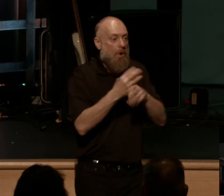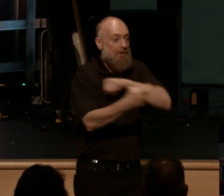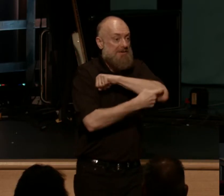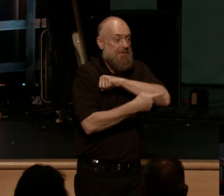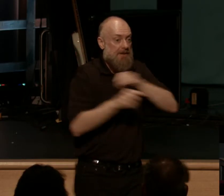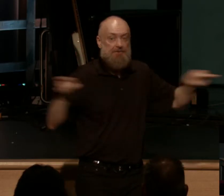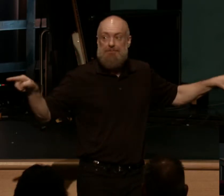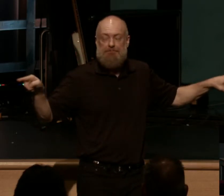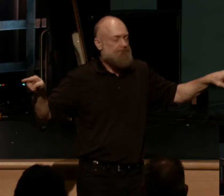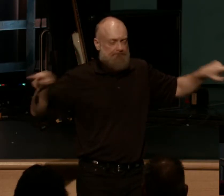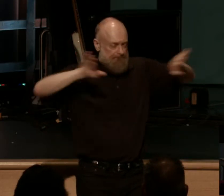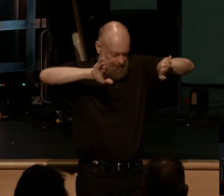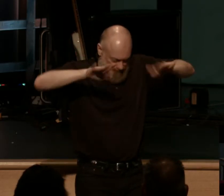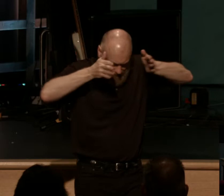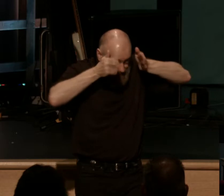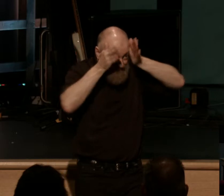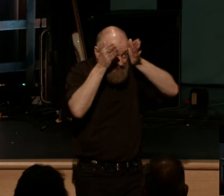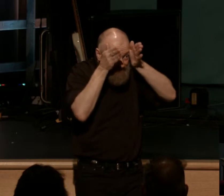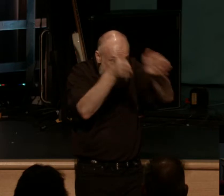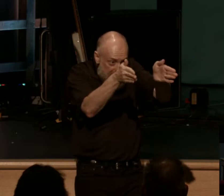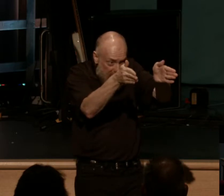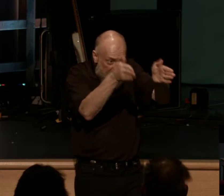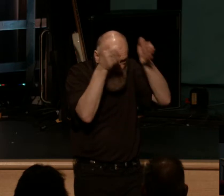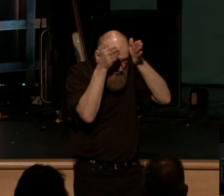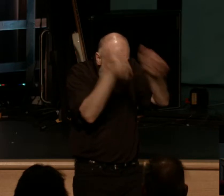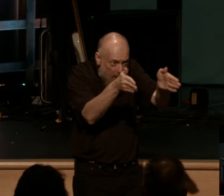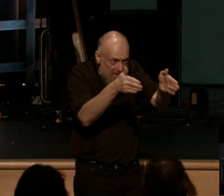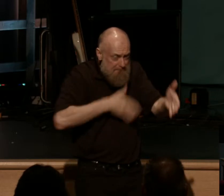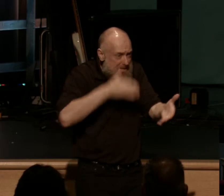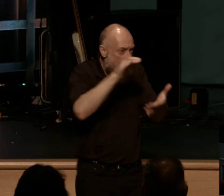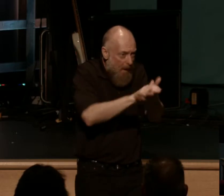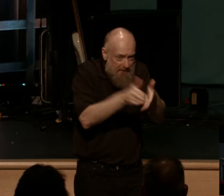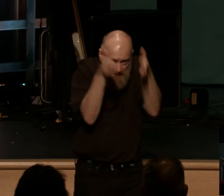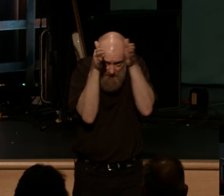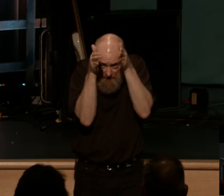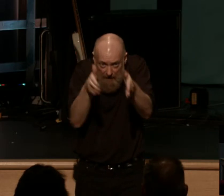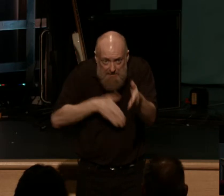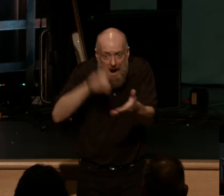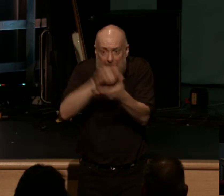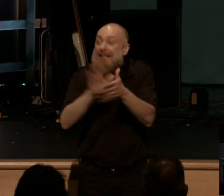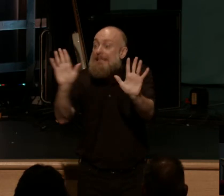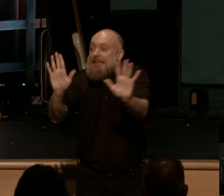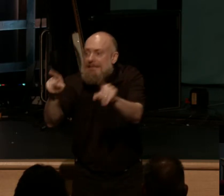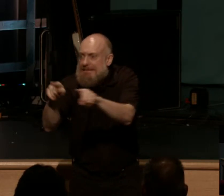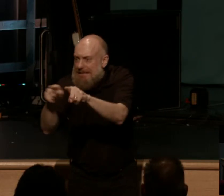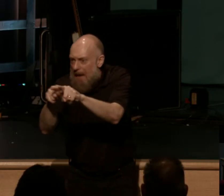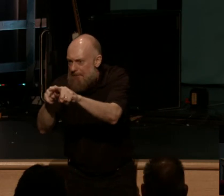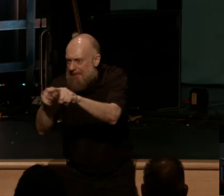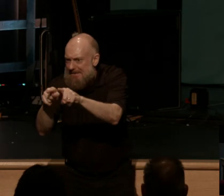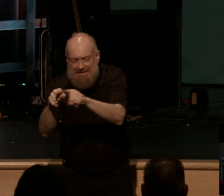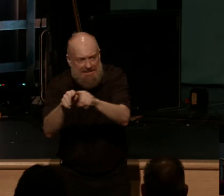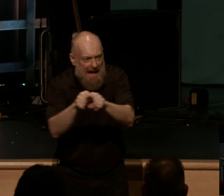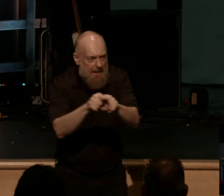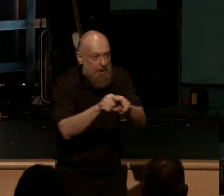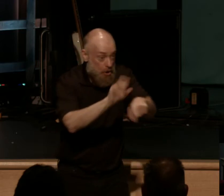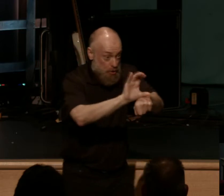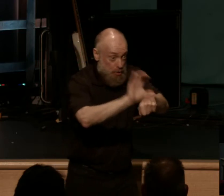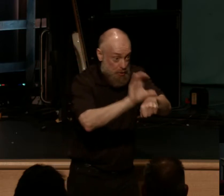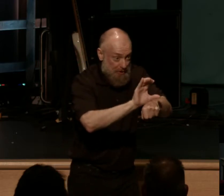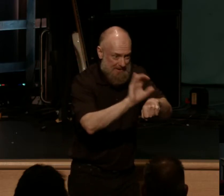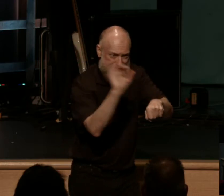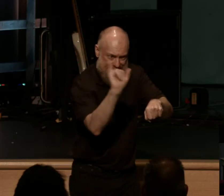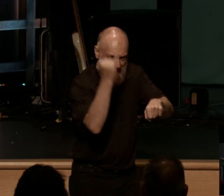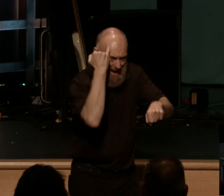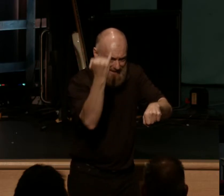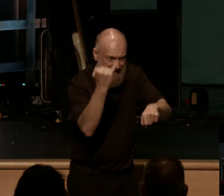see the God above them and to pursue that which is faithful in the same obedience for a long period again in the same direction. How